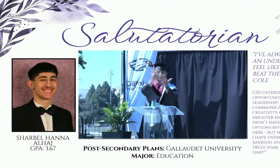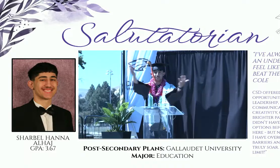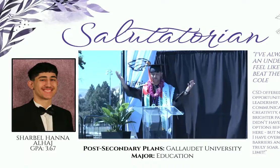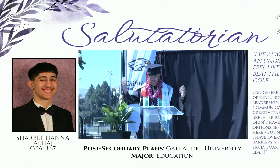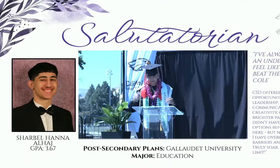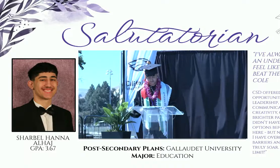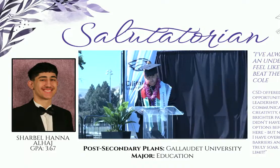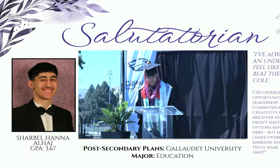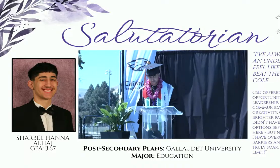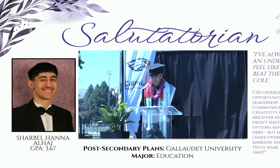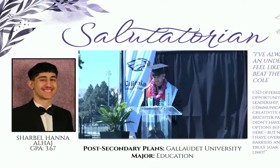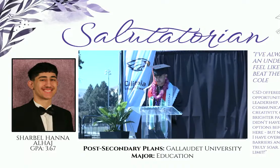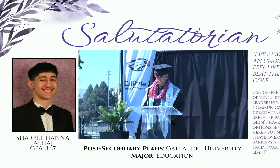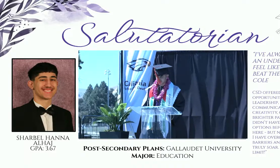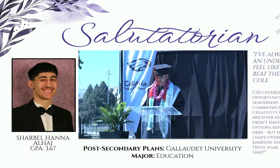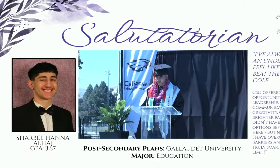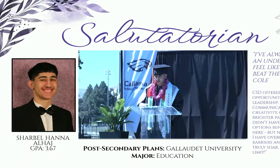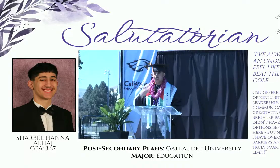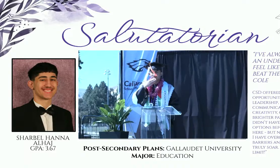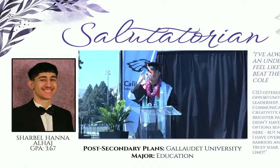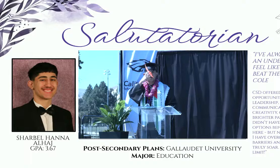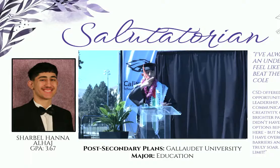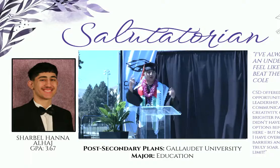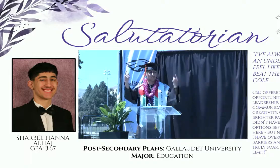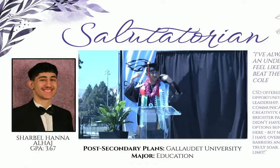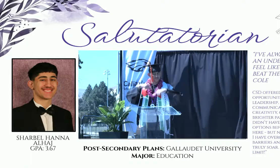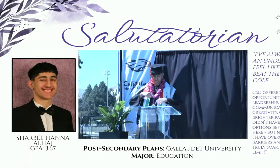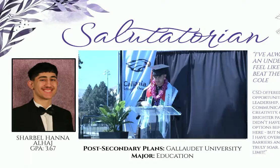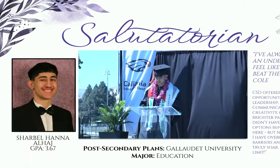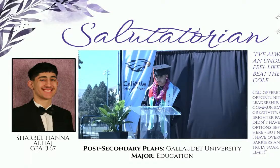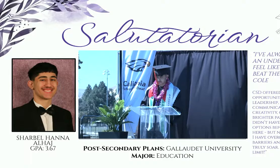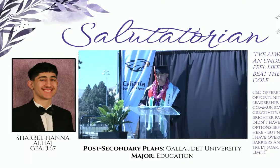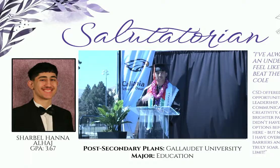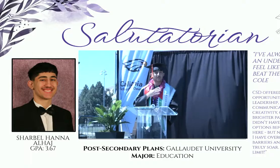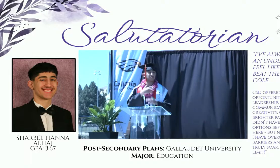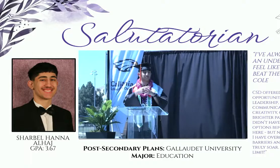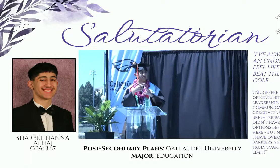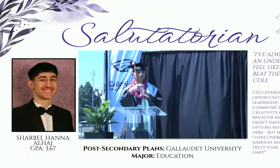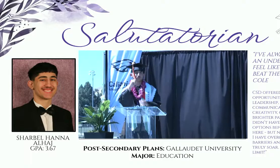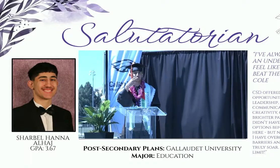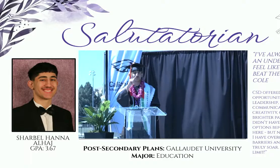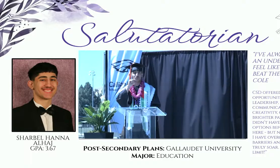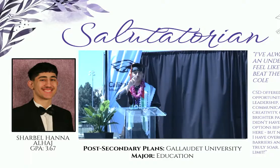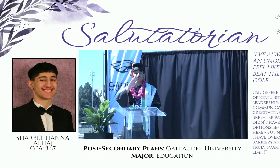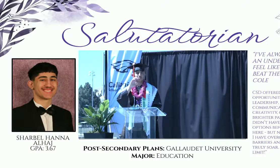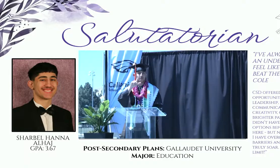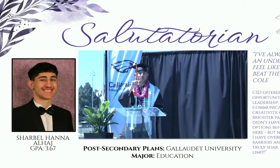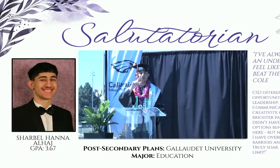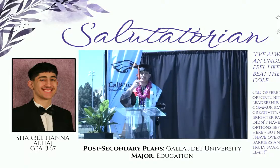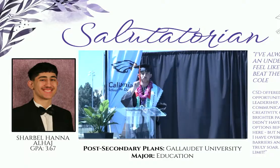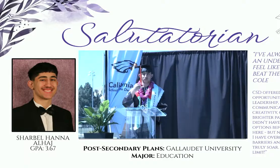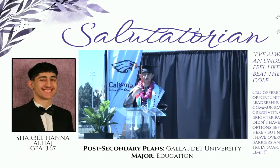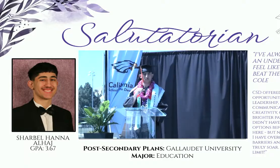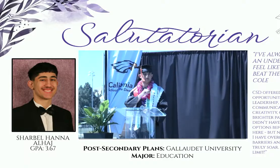Hello, good afternoon, everyone. Thank you for coming. My name is